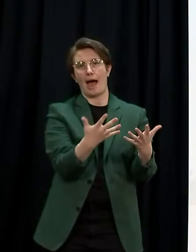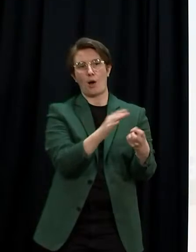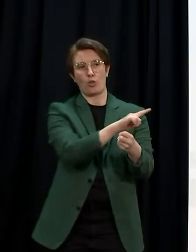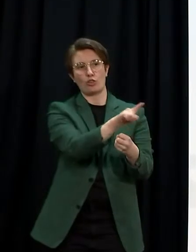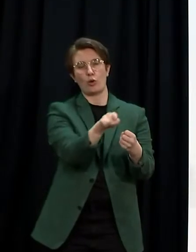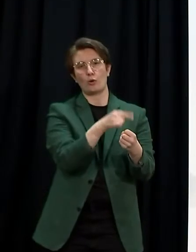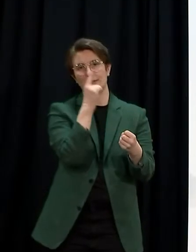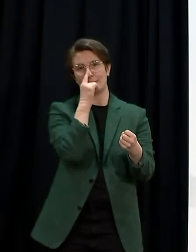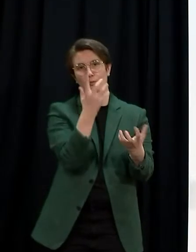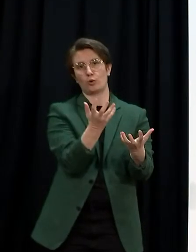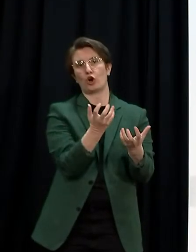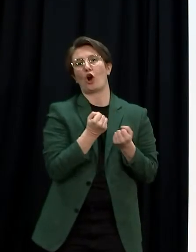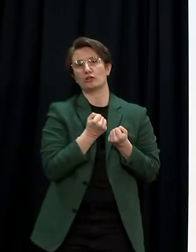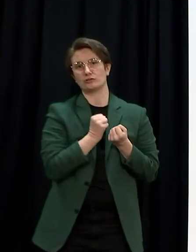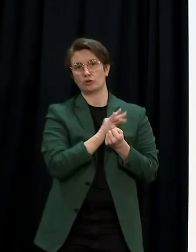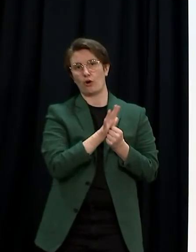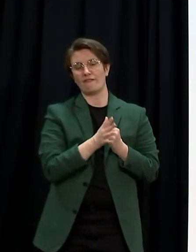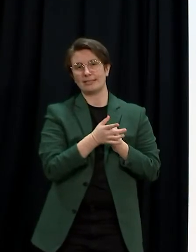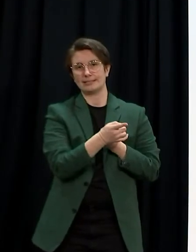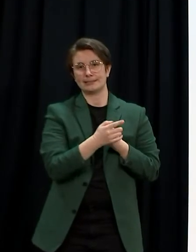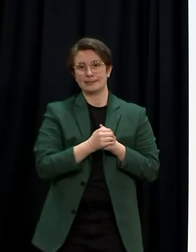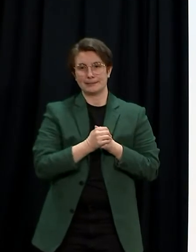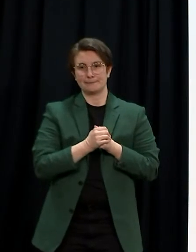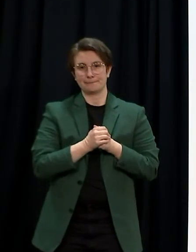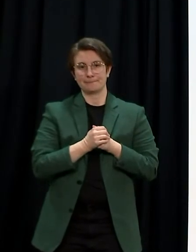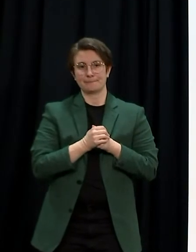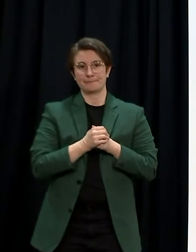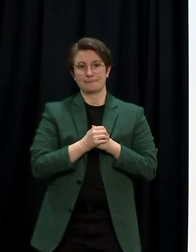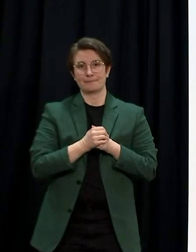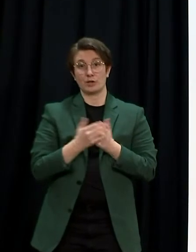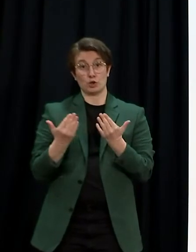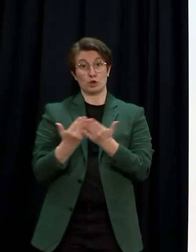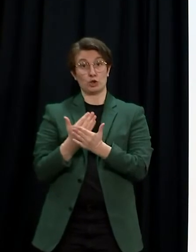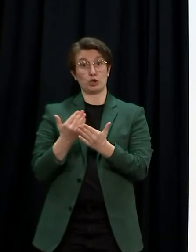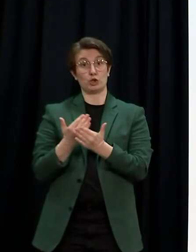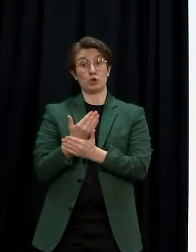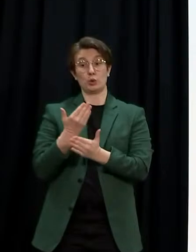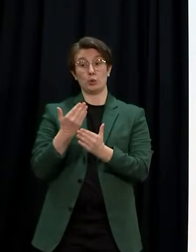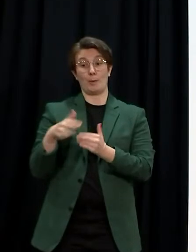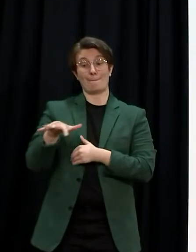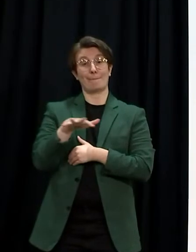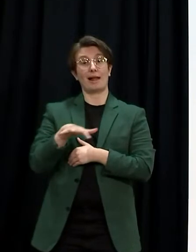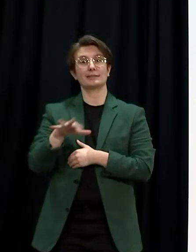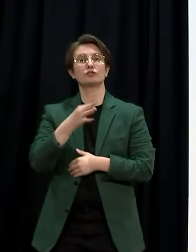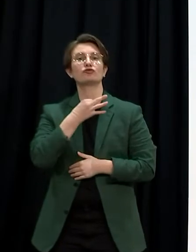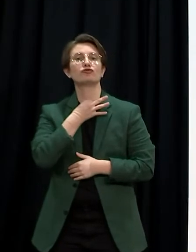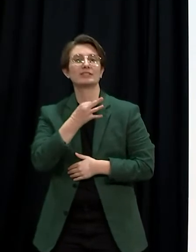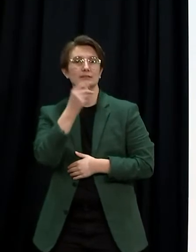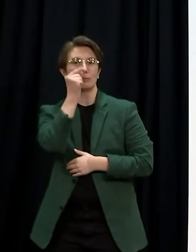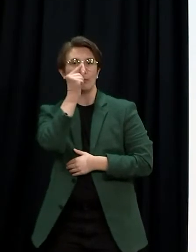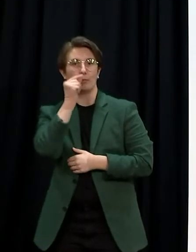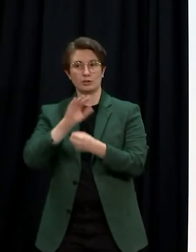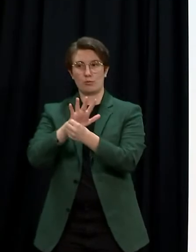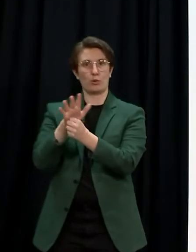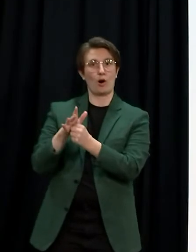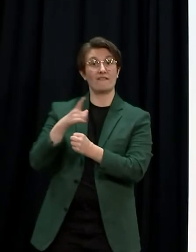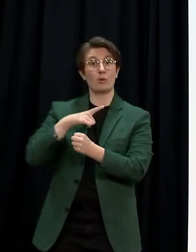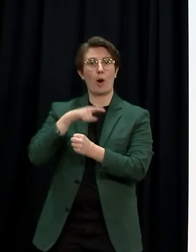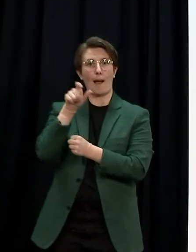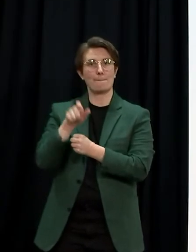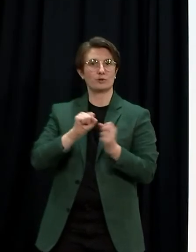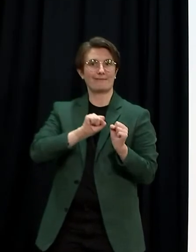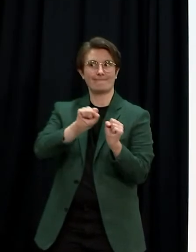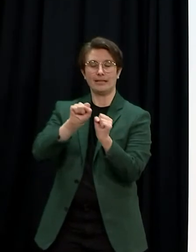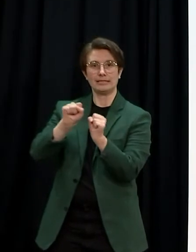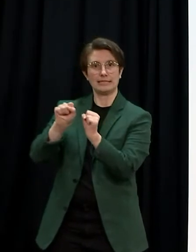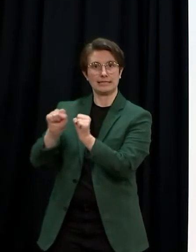There are new locations of interest that continue to be identified. As I said, there were a number of exposure events from yesterday. Where those exposure events may